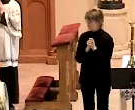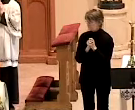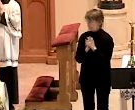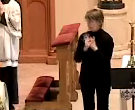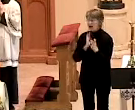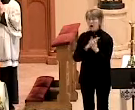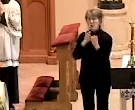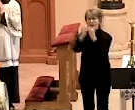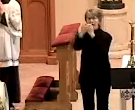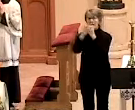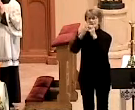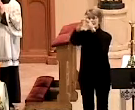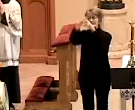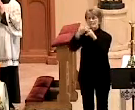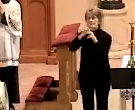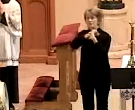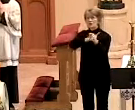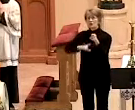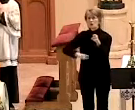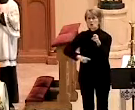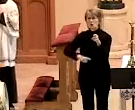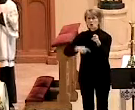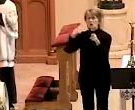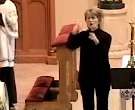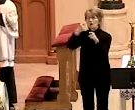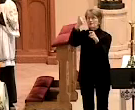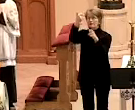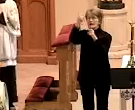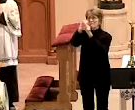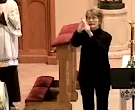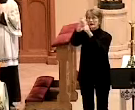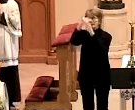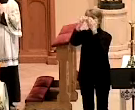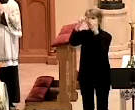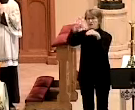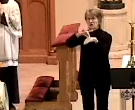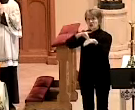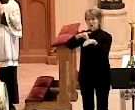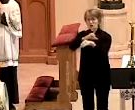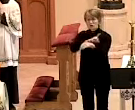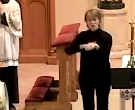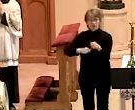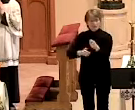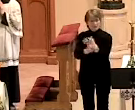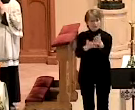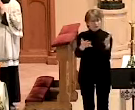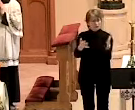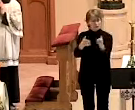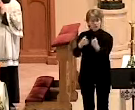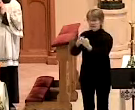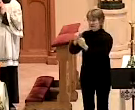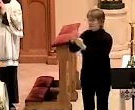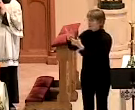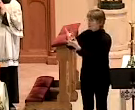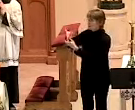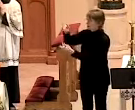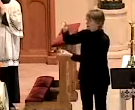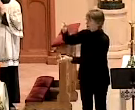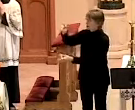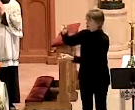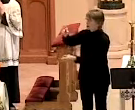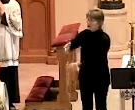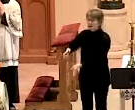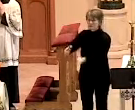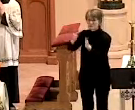Our help is in the name of the Lord. Who made heaven and earth. The Lord be with you. And with your spirit. Let